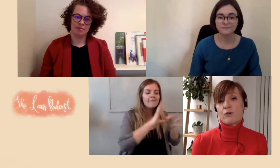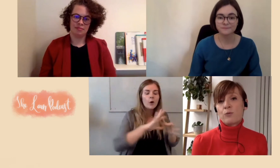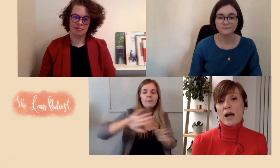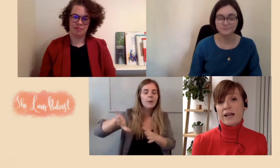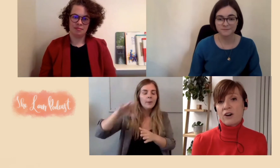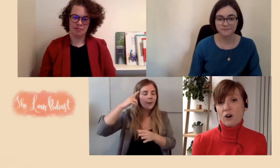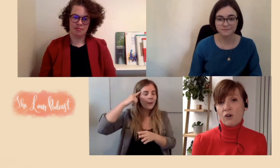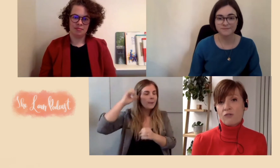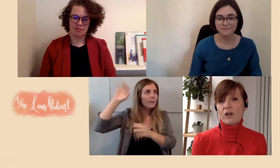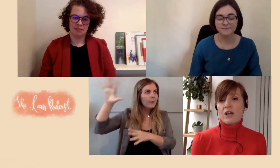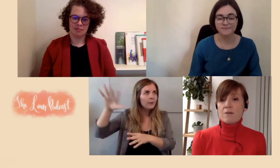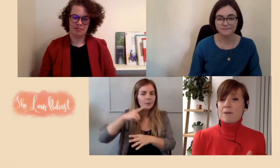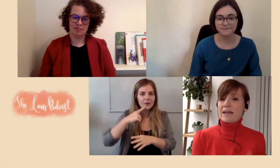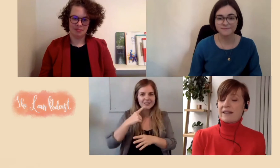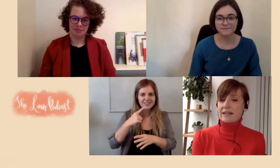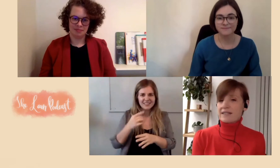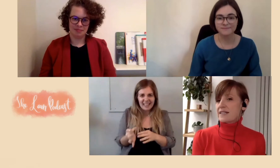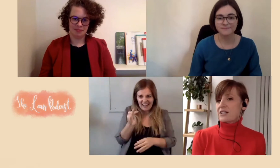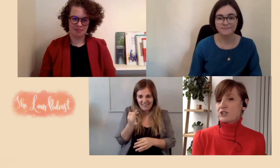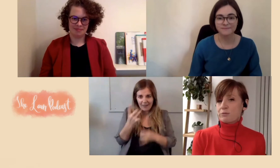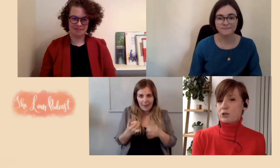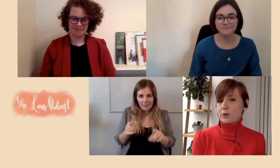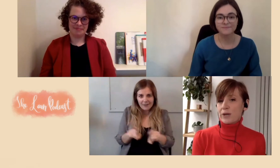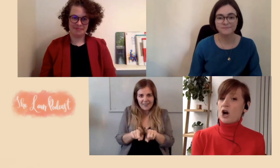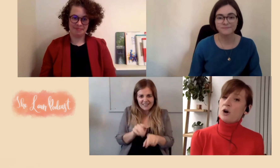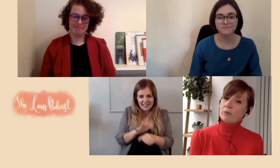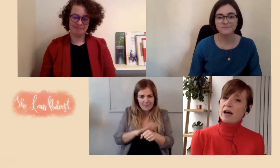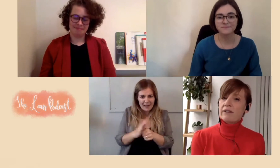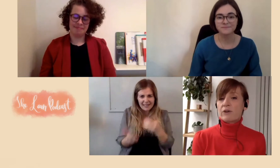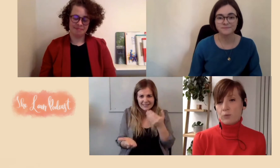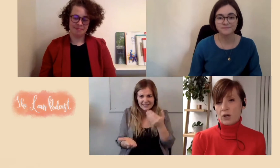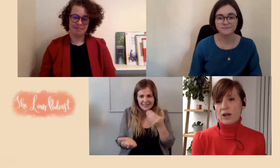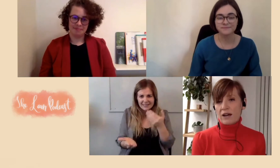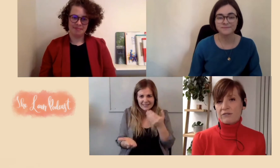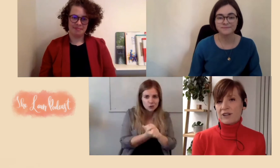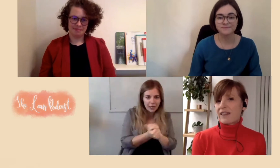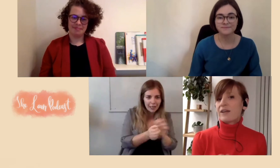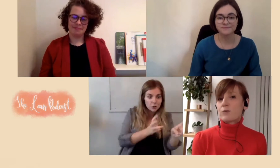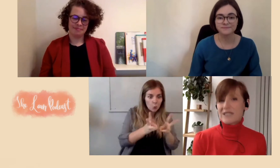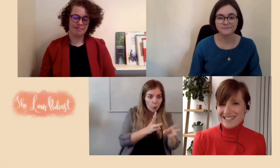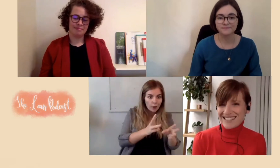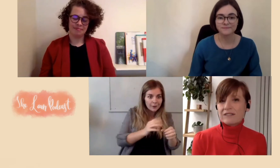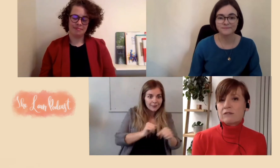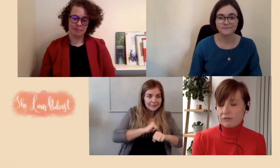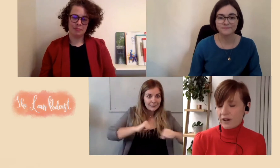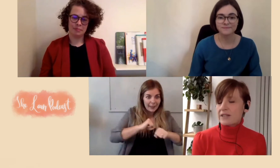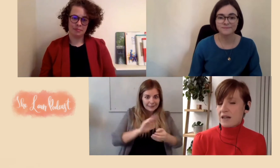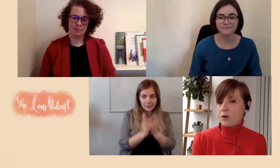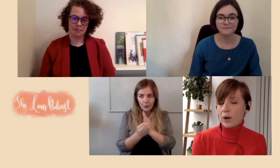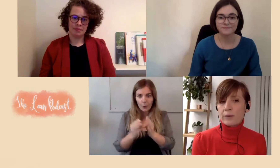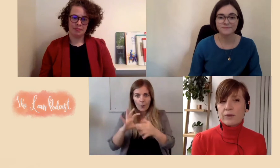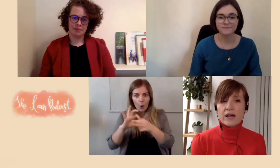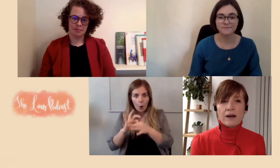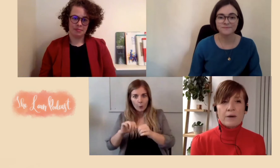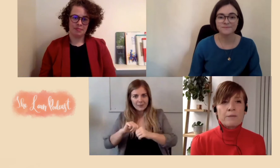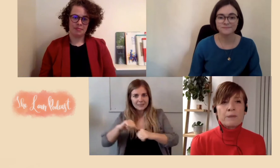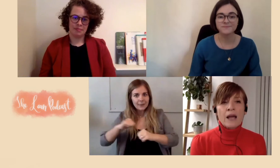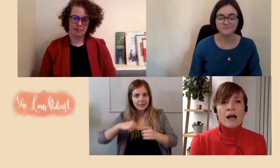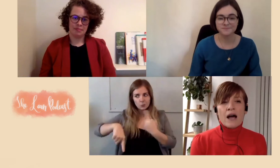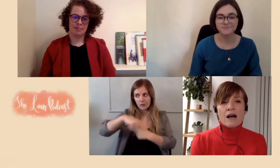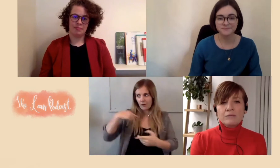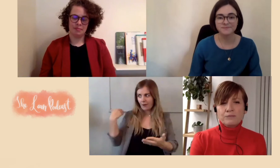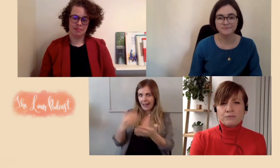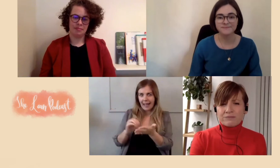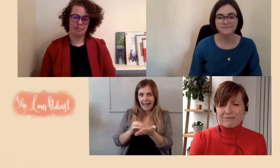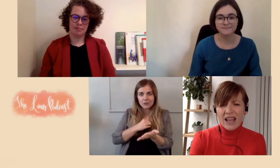you then change your workspace back into your home space at the end of work. And we've had to find ways of doing that over the last 5 months.